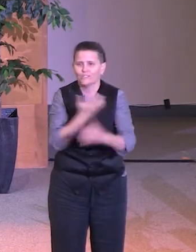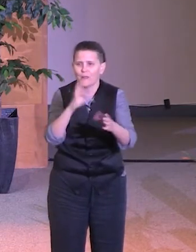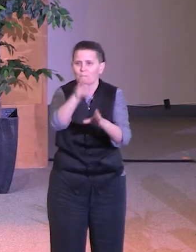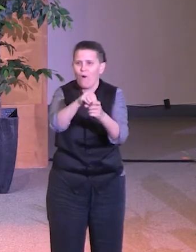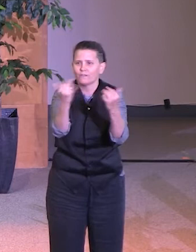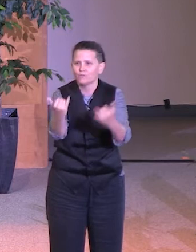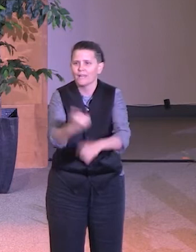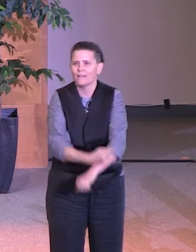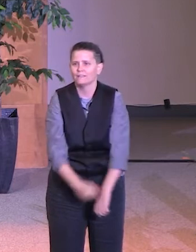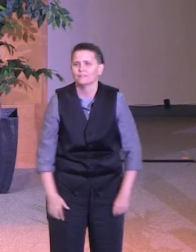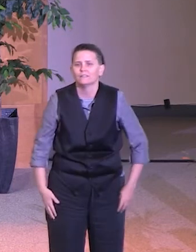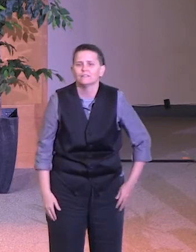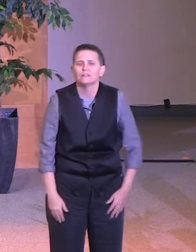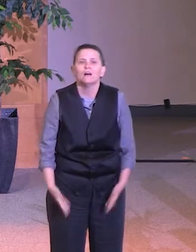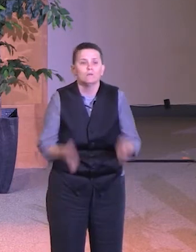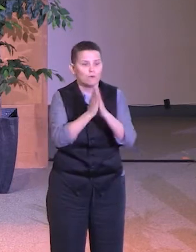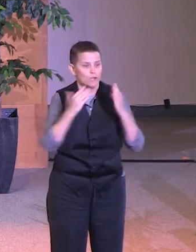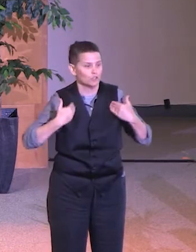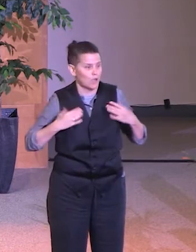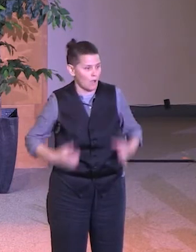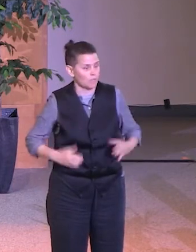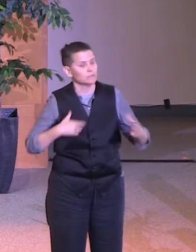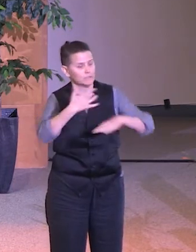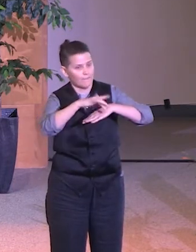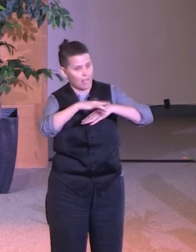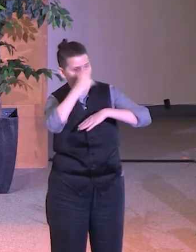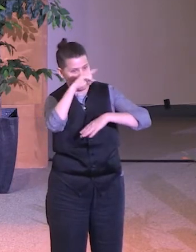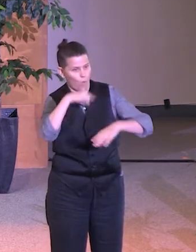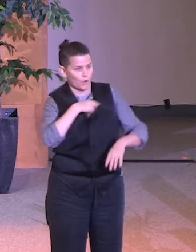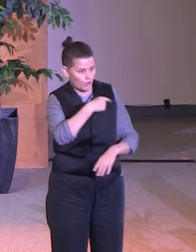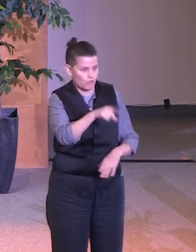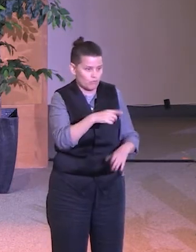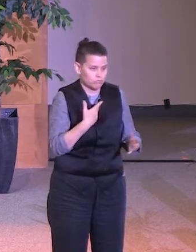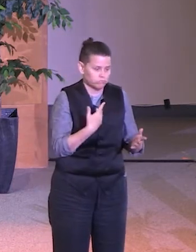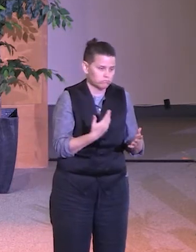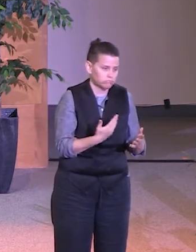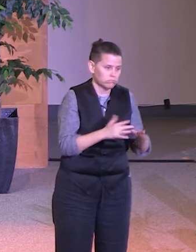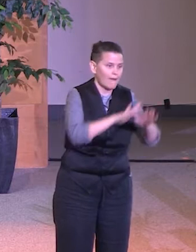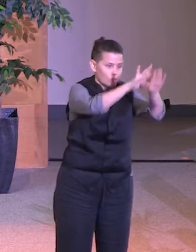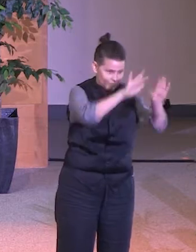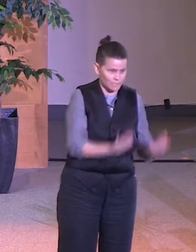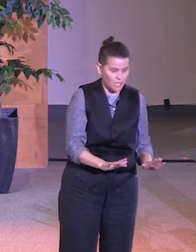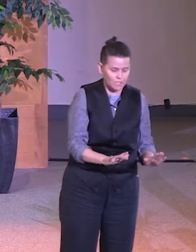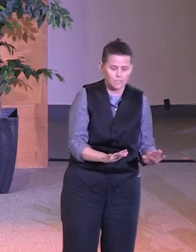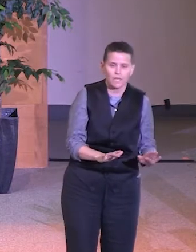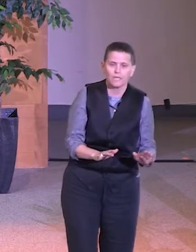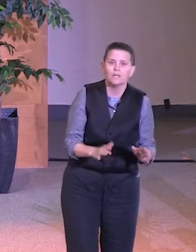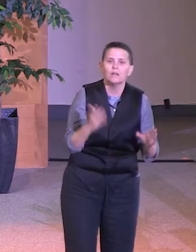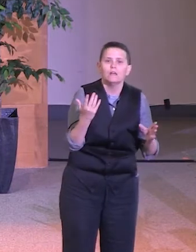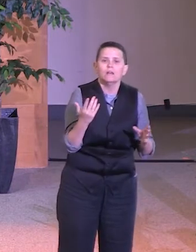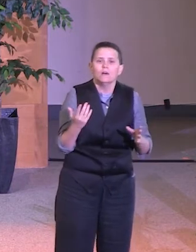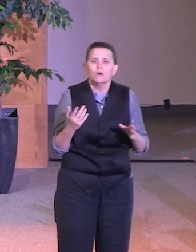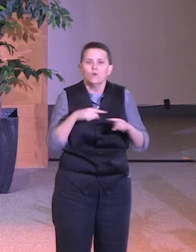All right, so our prayer chaplains are available to you this Sunday and every Sunday after service in the chapel. So if you are compelled or